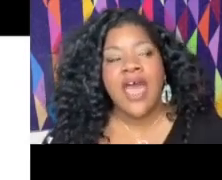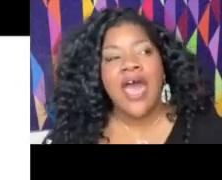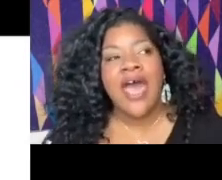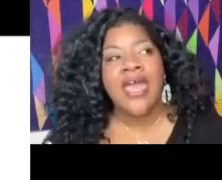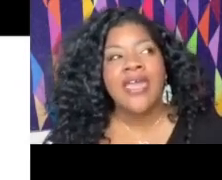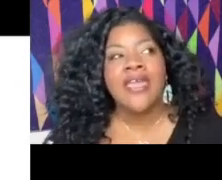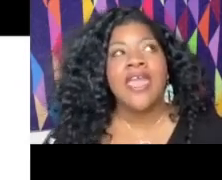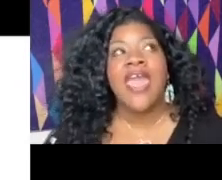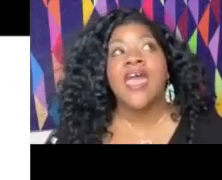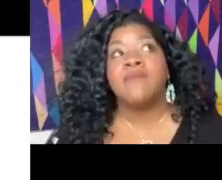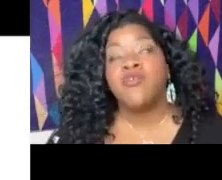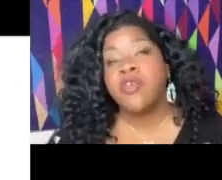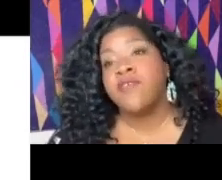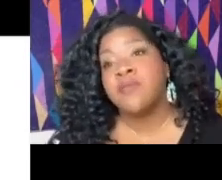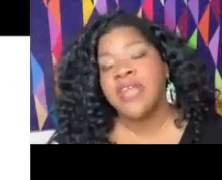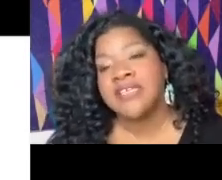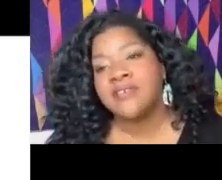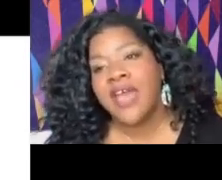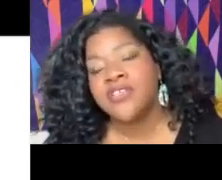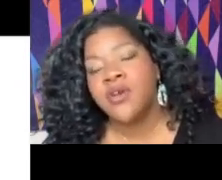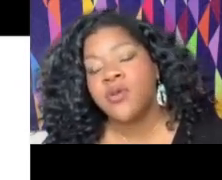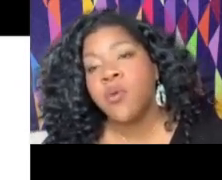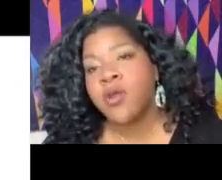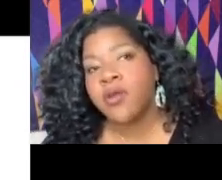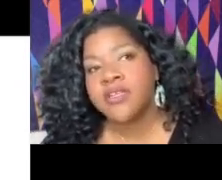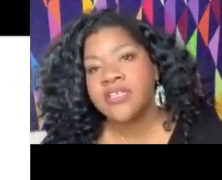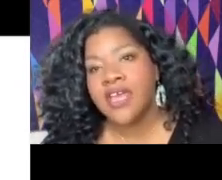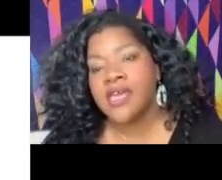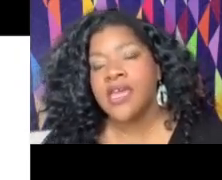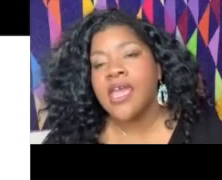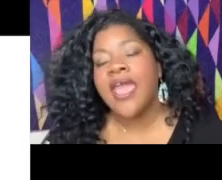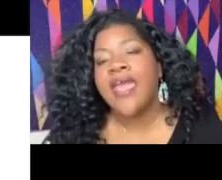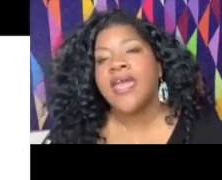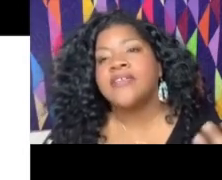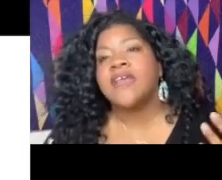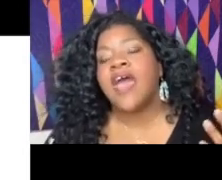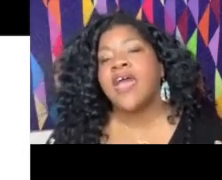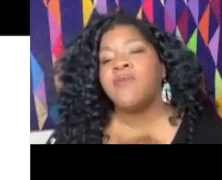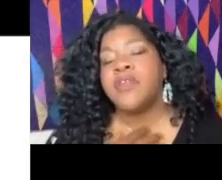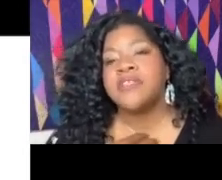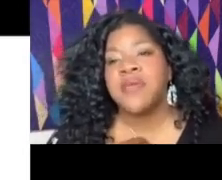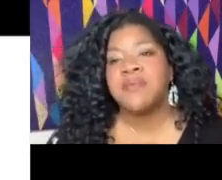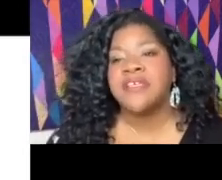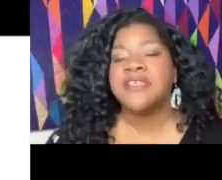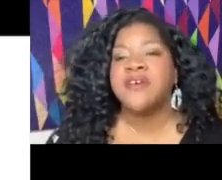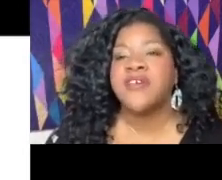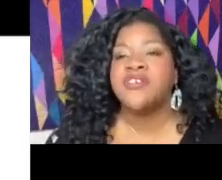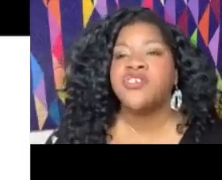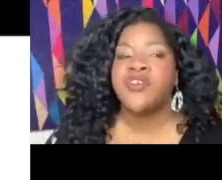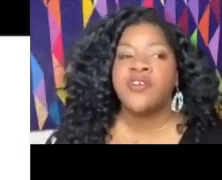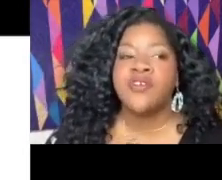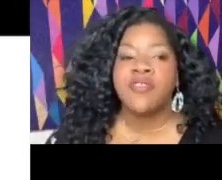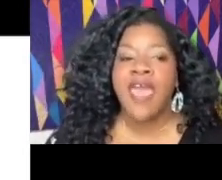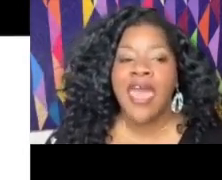said, I am grieving, but I still had to go to work today. And I wanted to make myself a shirt that